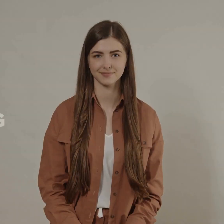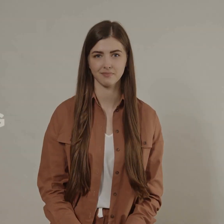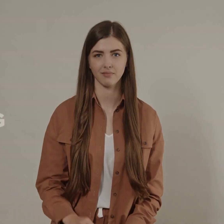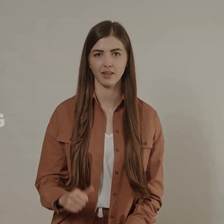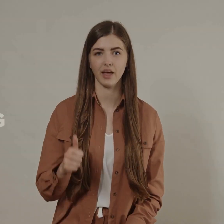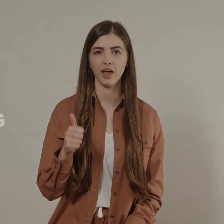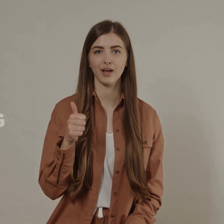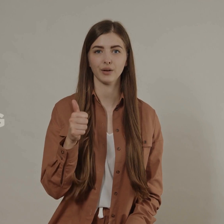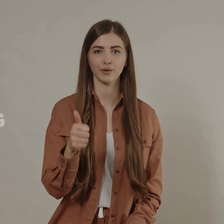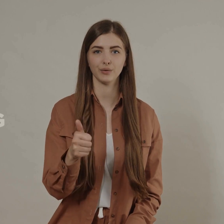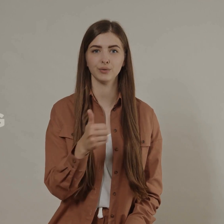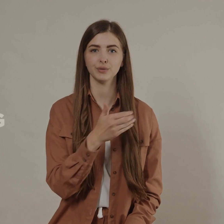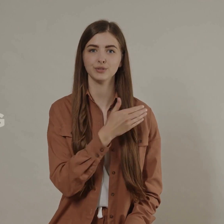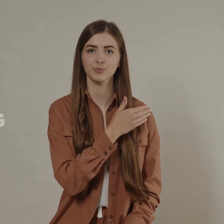Good morning.